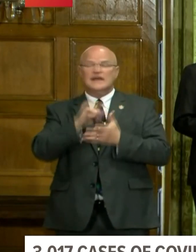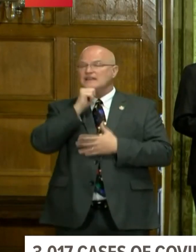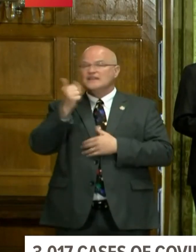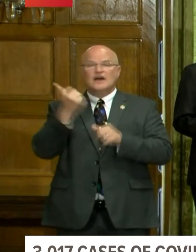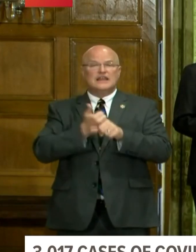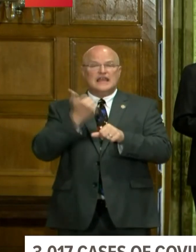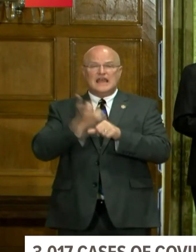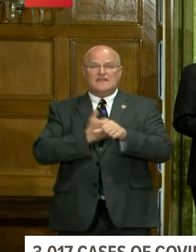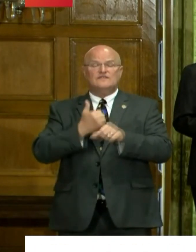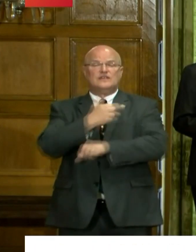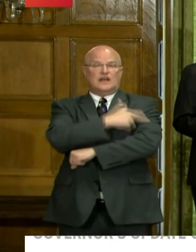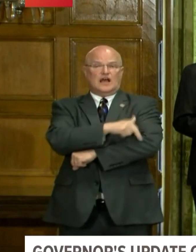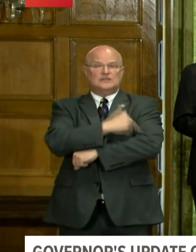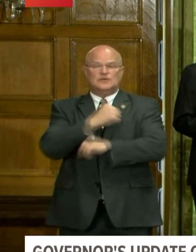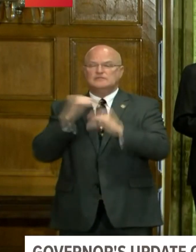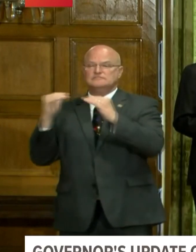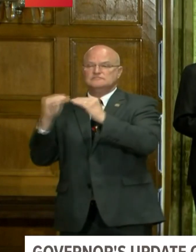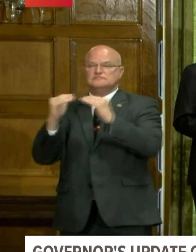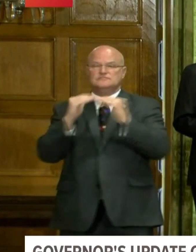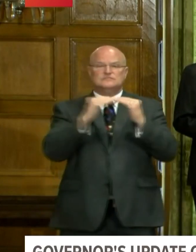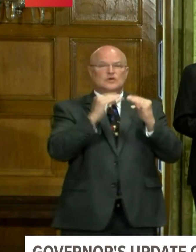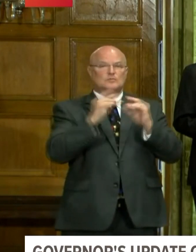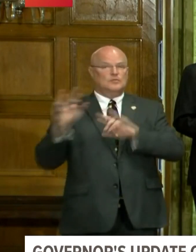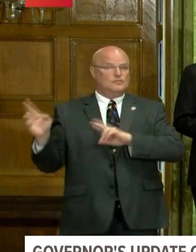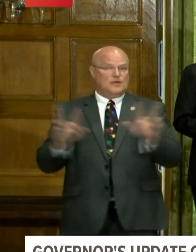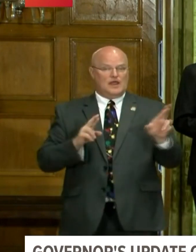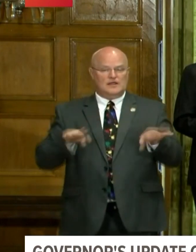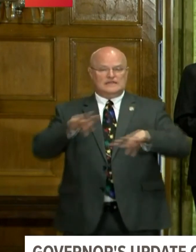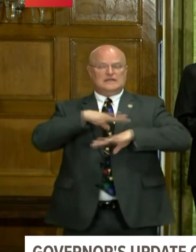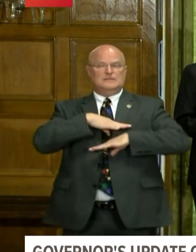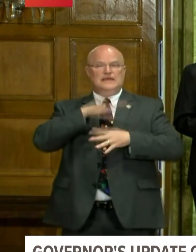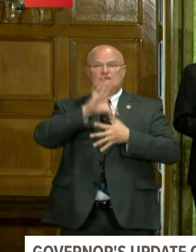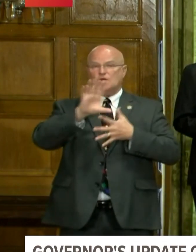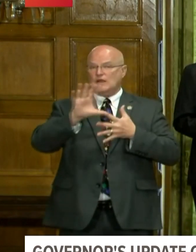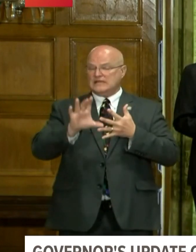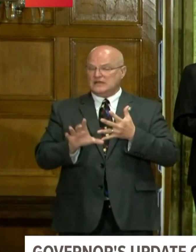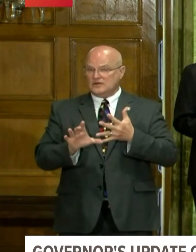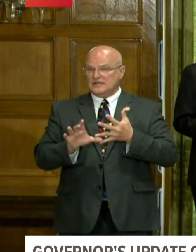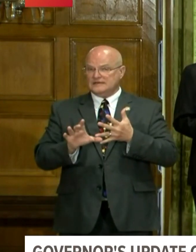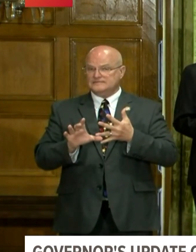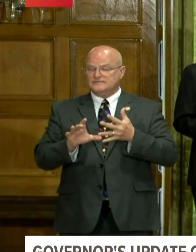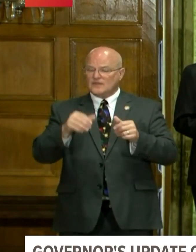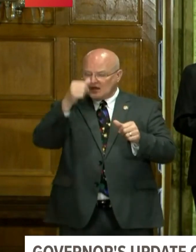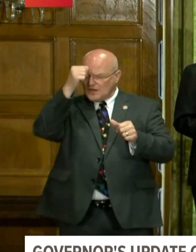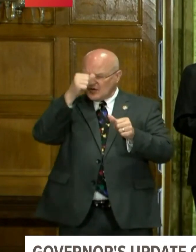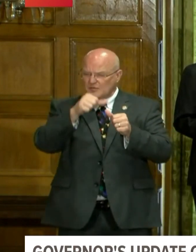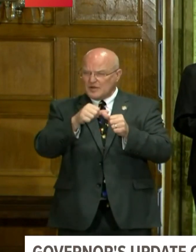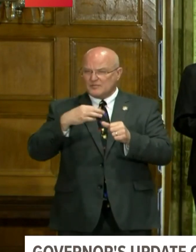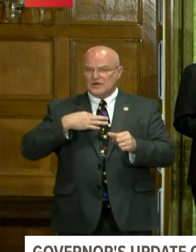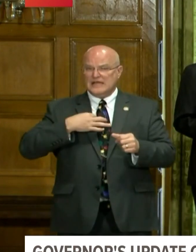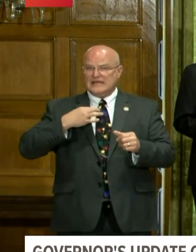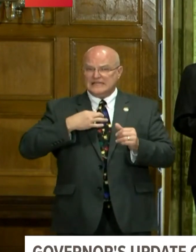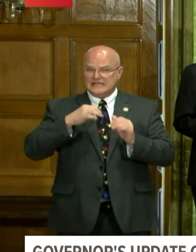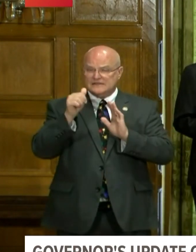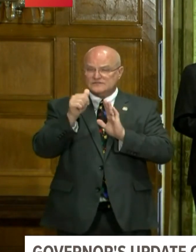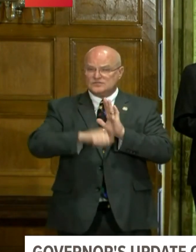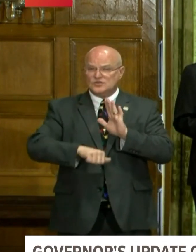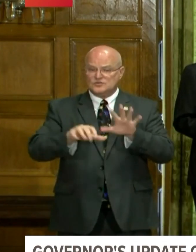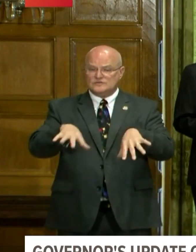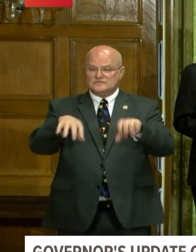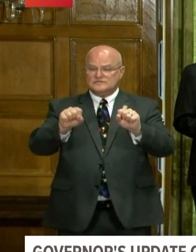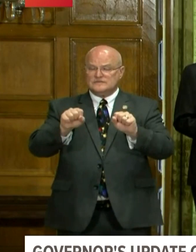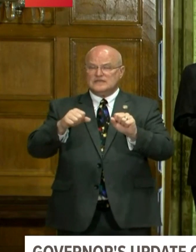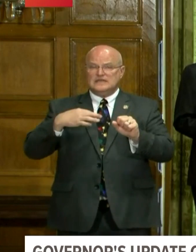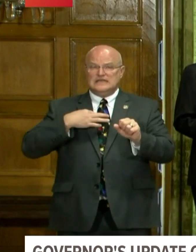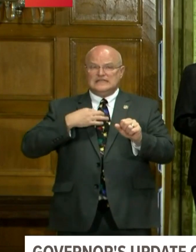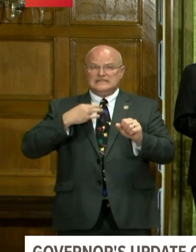every facility would be equally well prepared to meet all the criteria. Remember, elective surgery, resuming